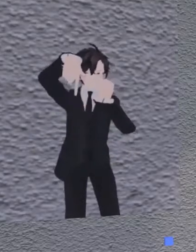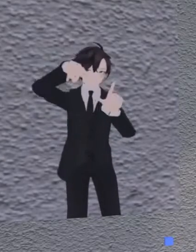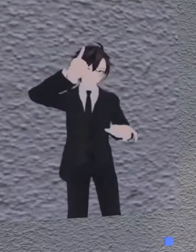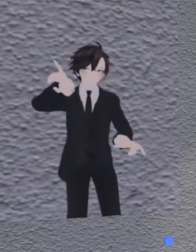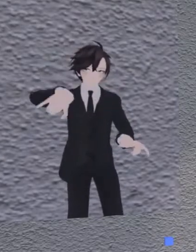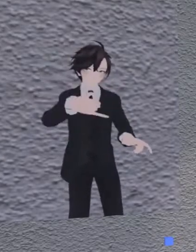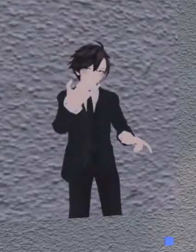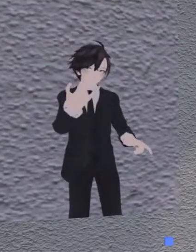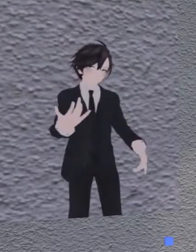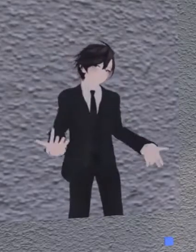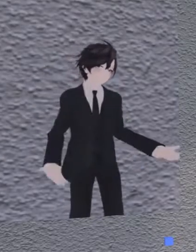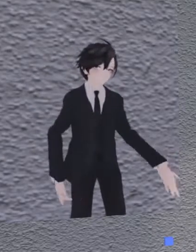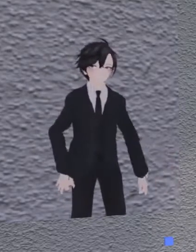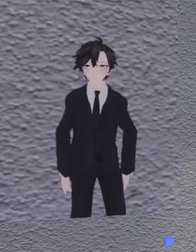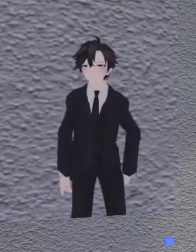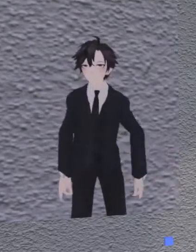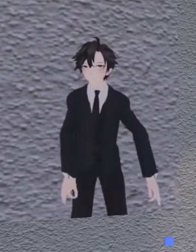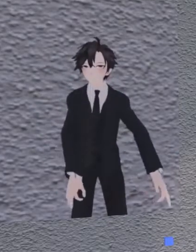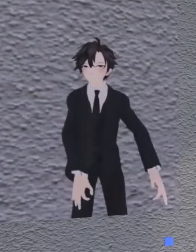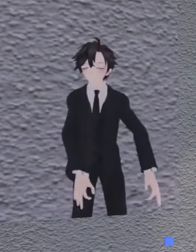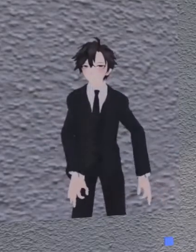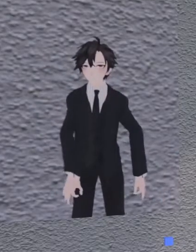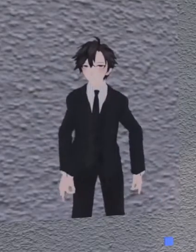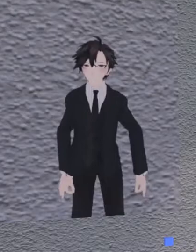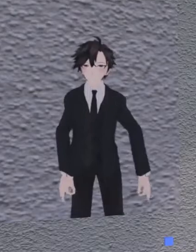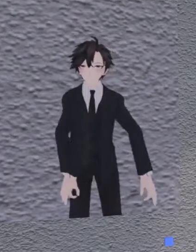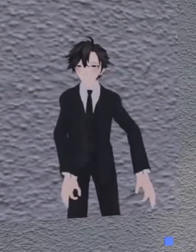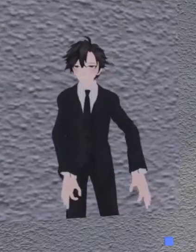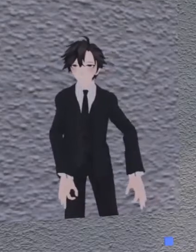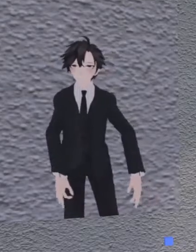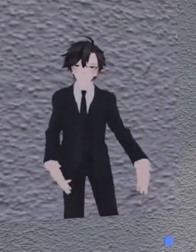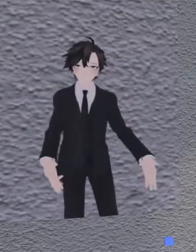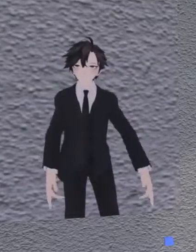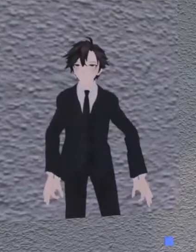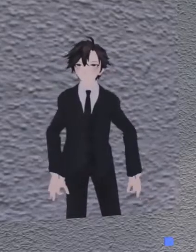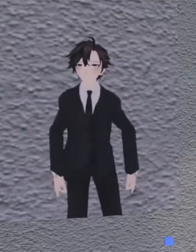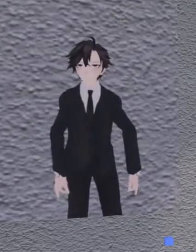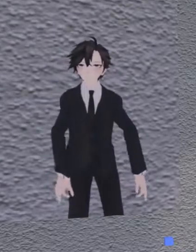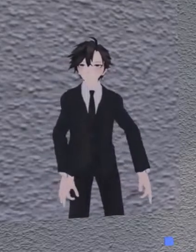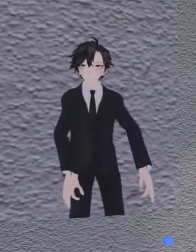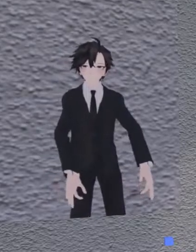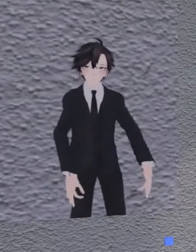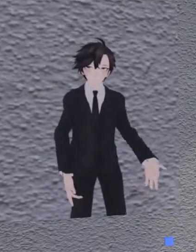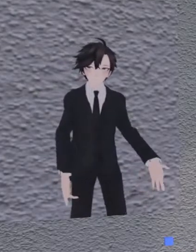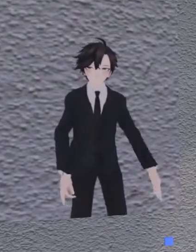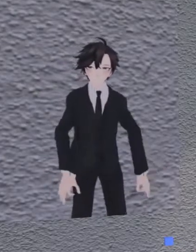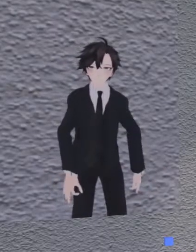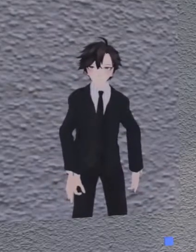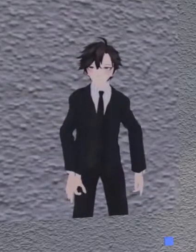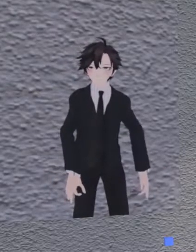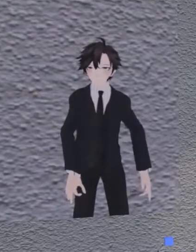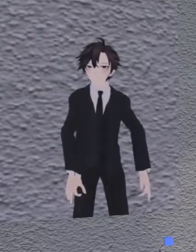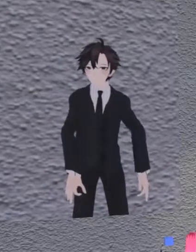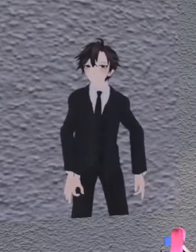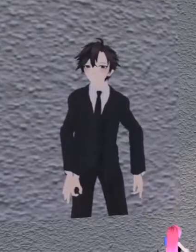deaf school in New Jersey. Yeah, and that's all thanks to Gallaudet. Yeah, that's true.